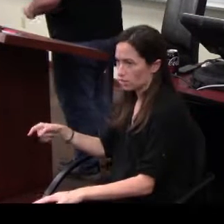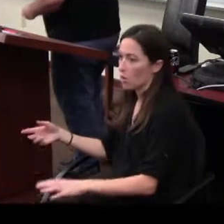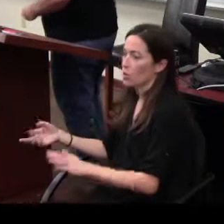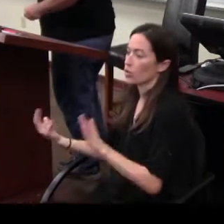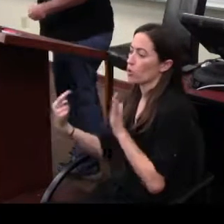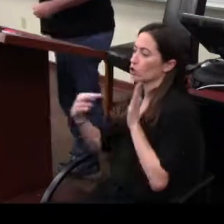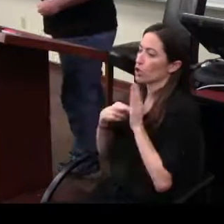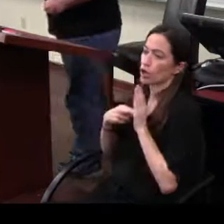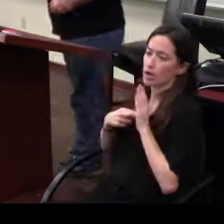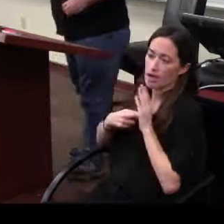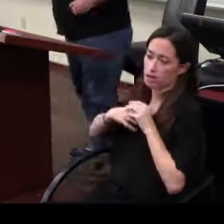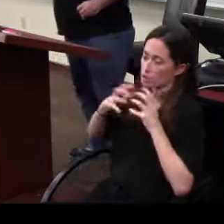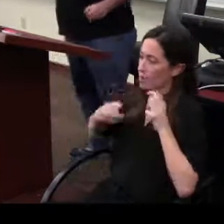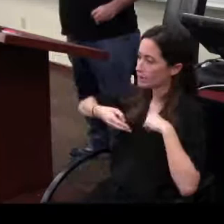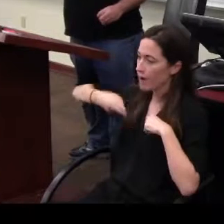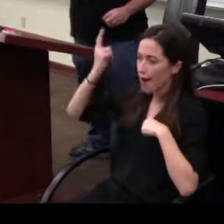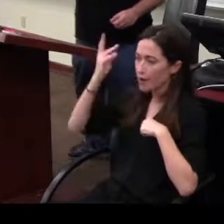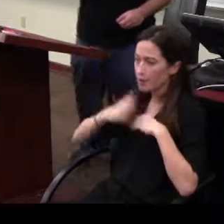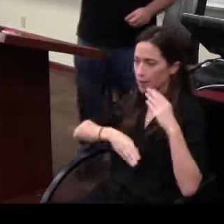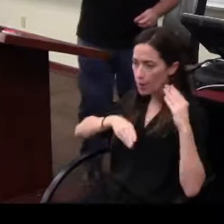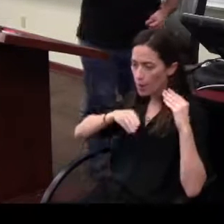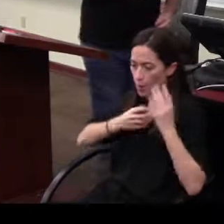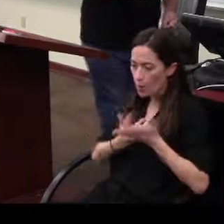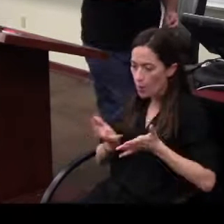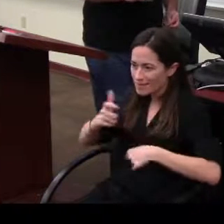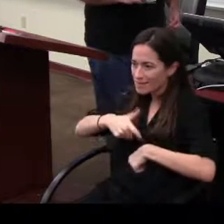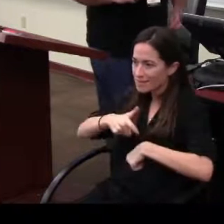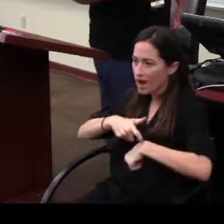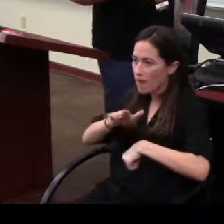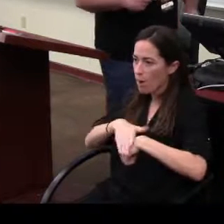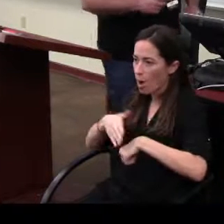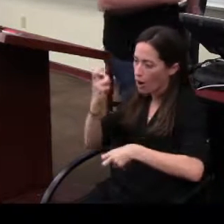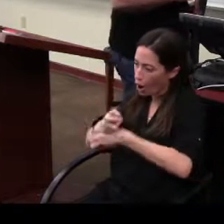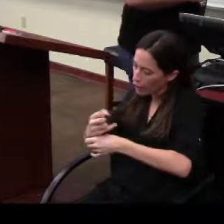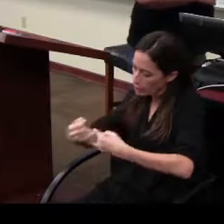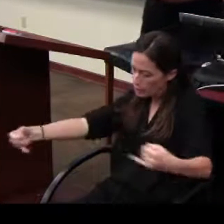on this is so much higher than spending time on a hardened perimeter.